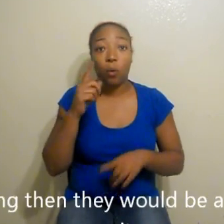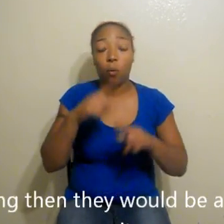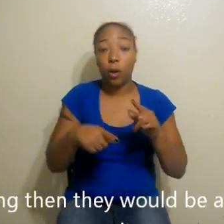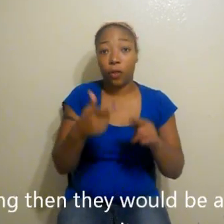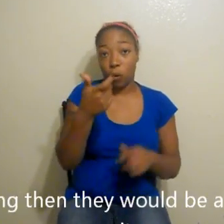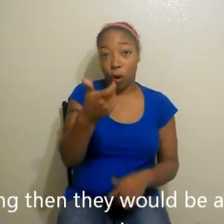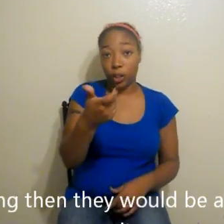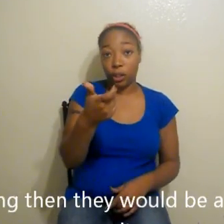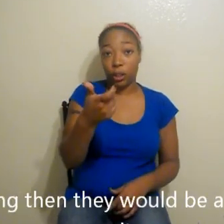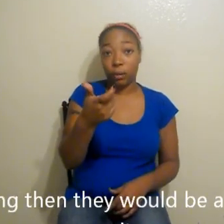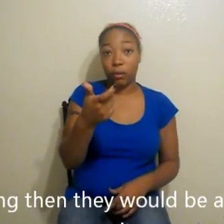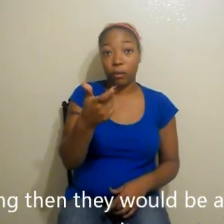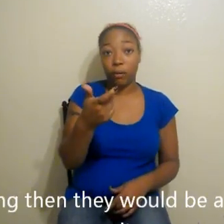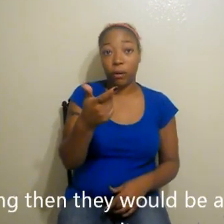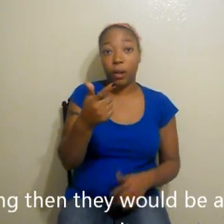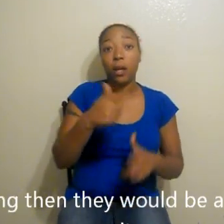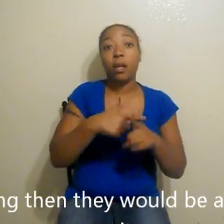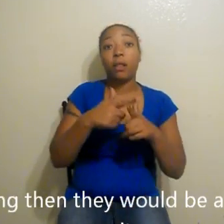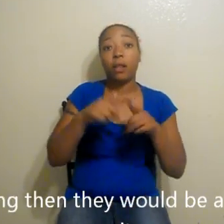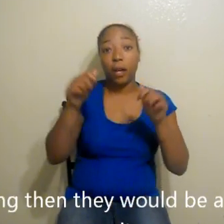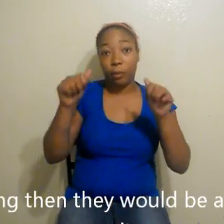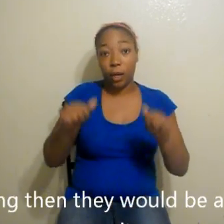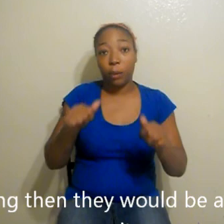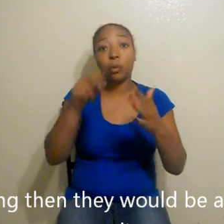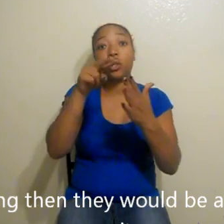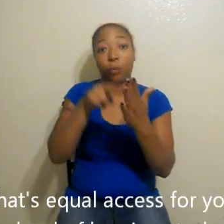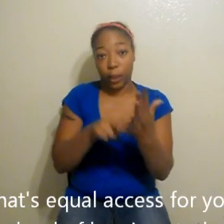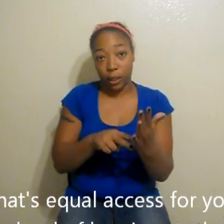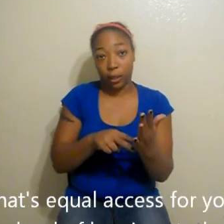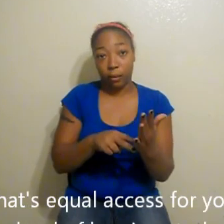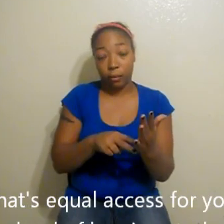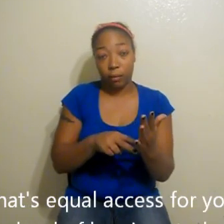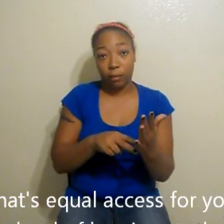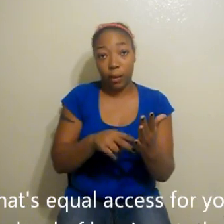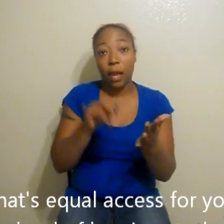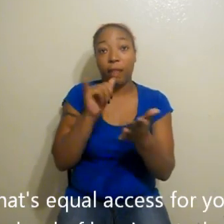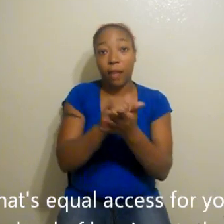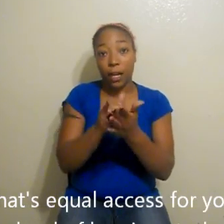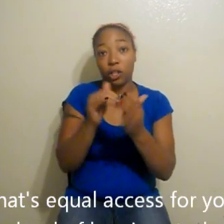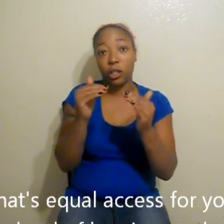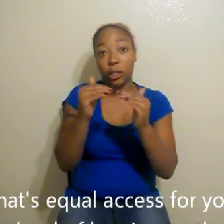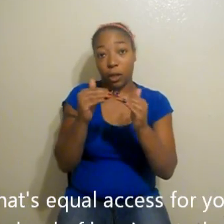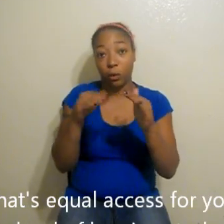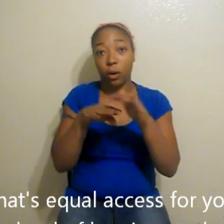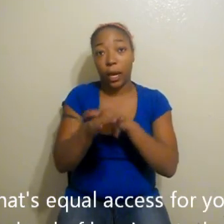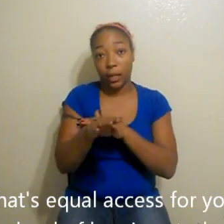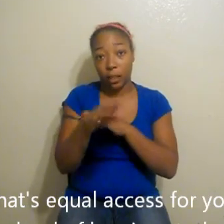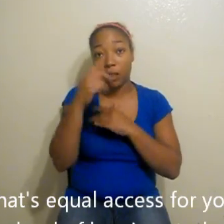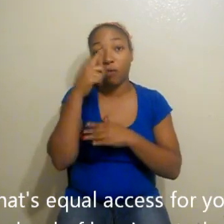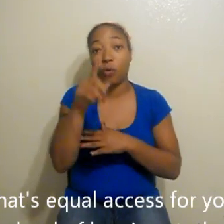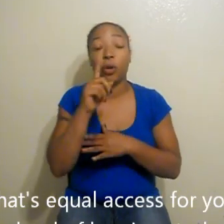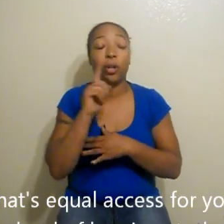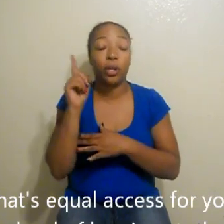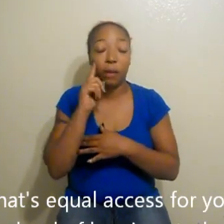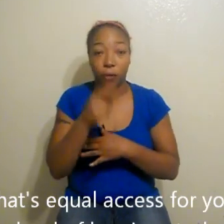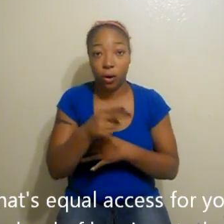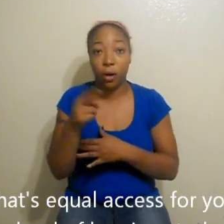what they're watching, then they'd be able to read it. And that's just equal access for your deaf and hard of